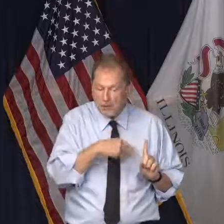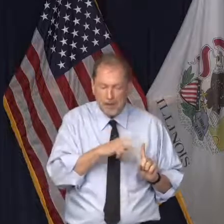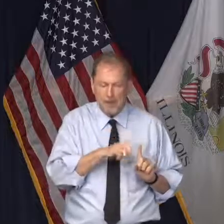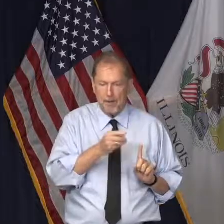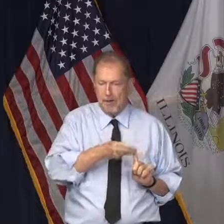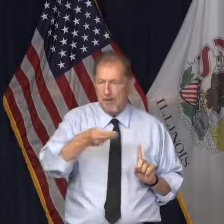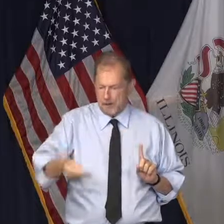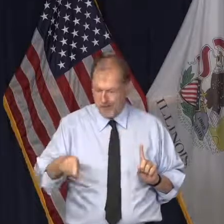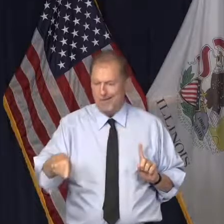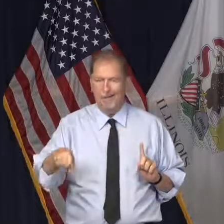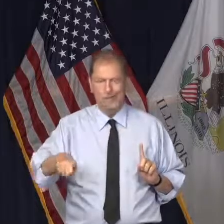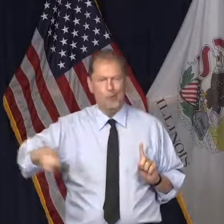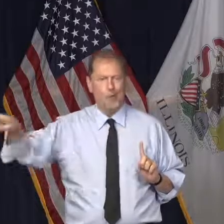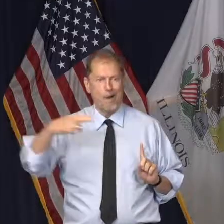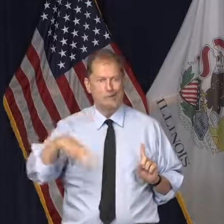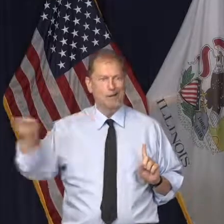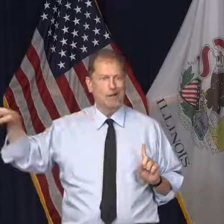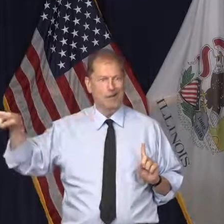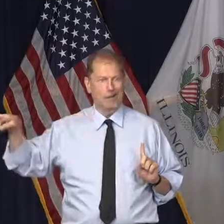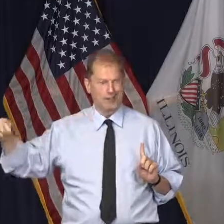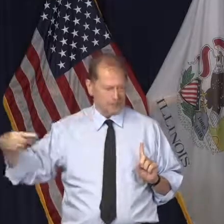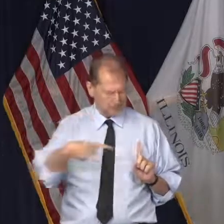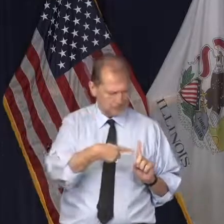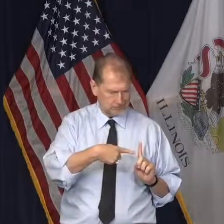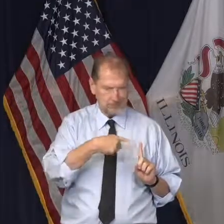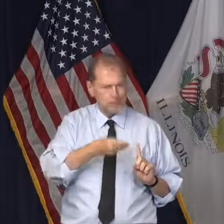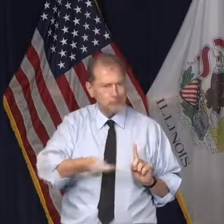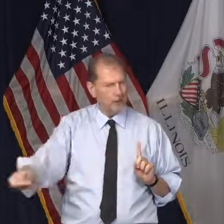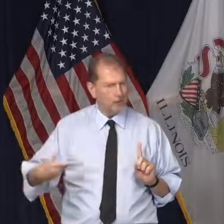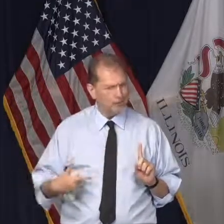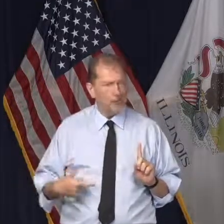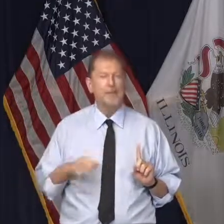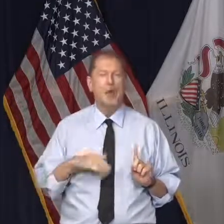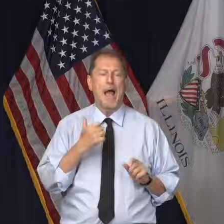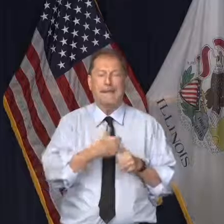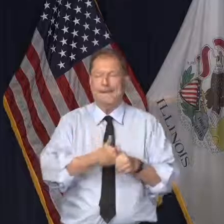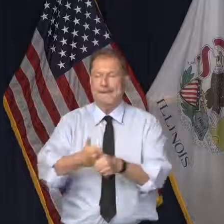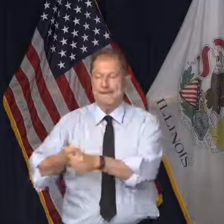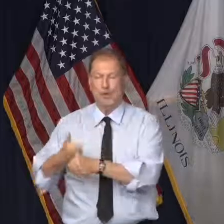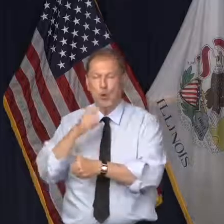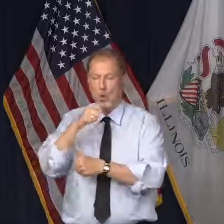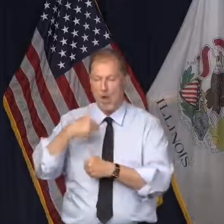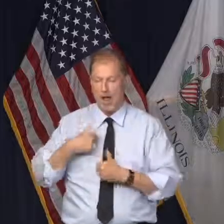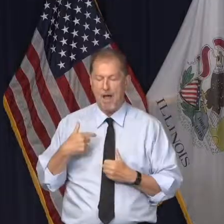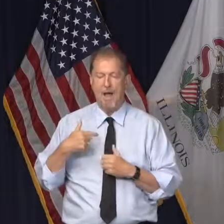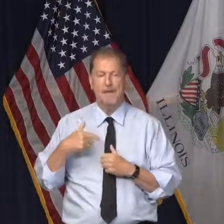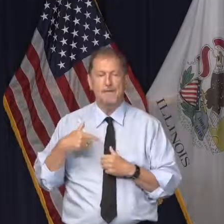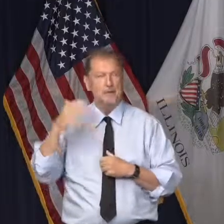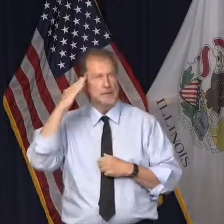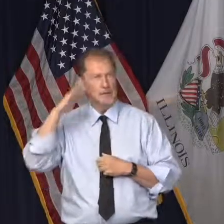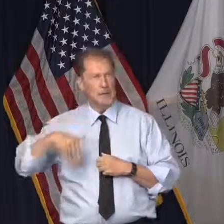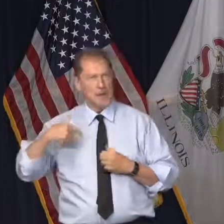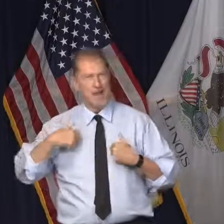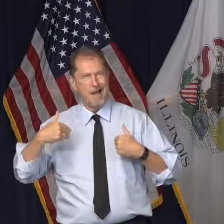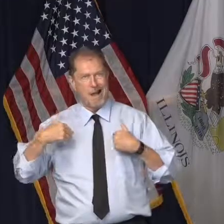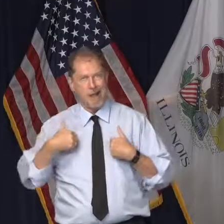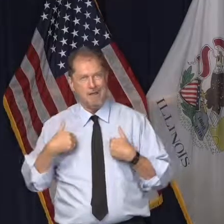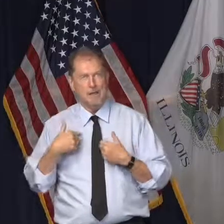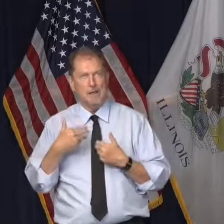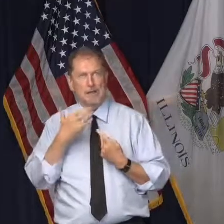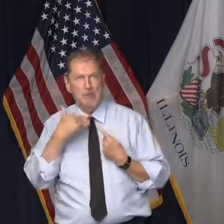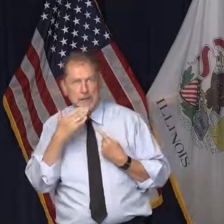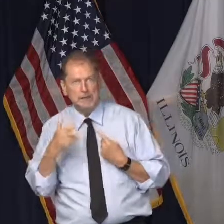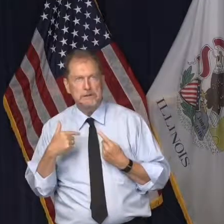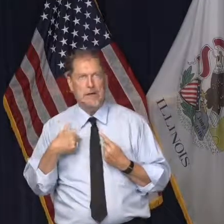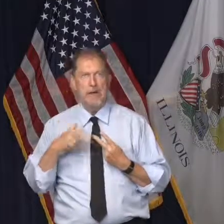know because you don't know who's got a comorbidity. Everybody who knows they've got one, that's fine. You know you've got a comorbidity and you should take